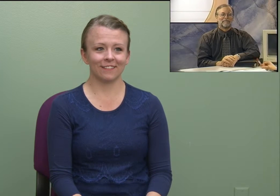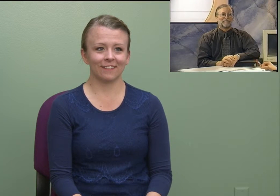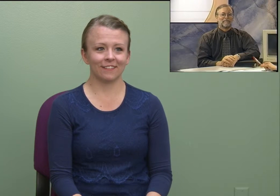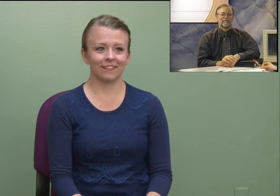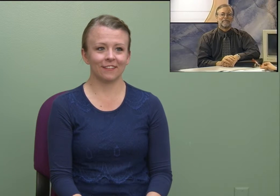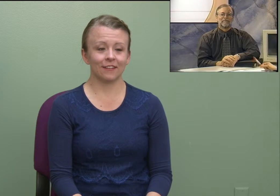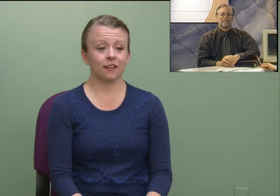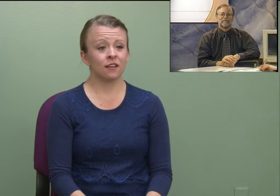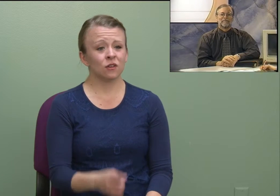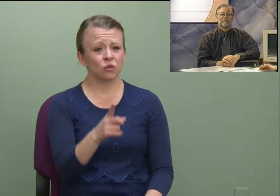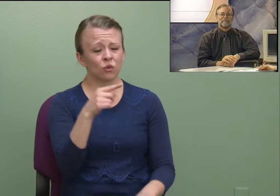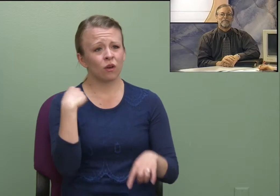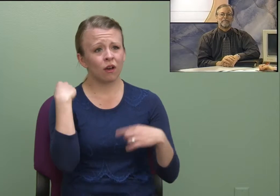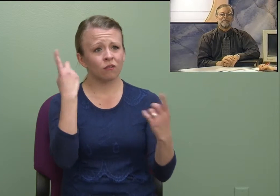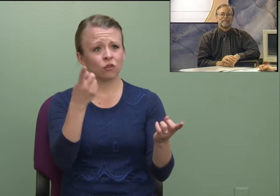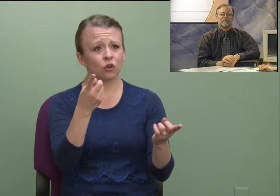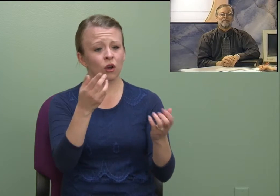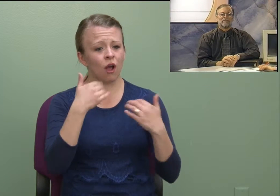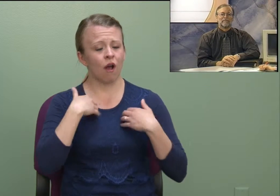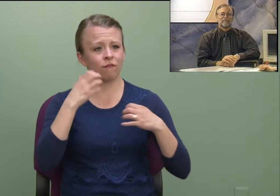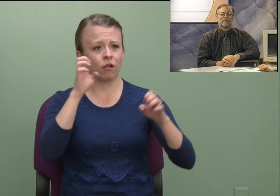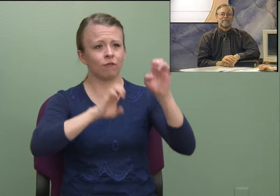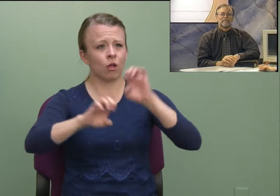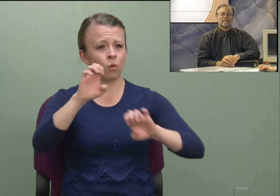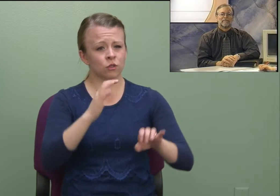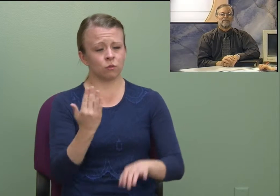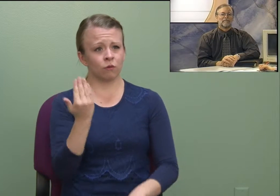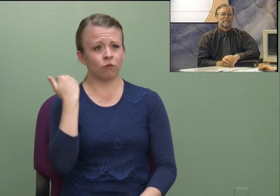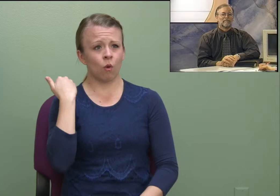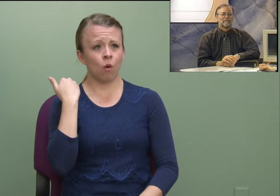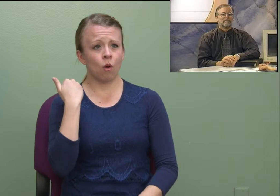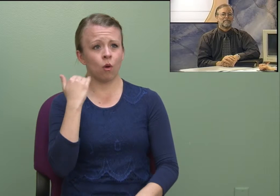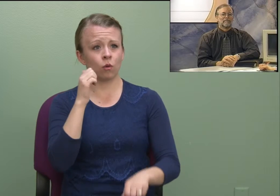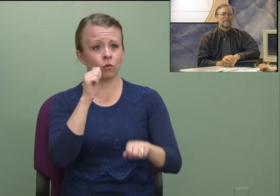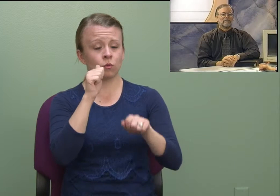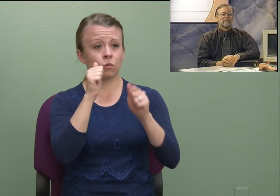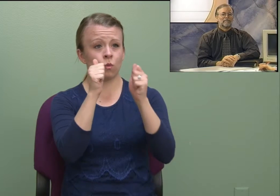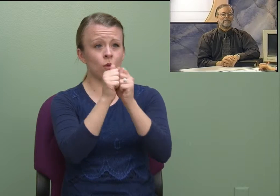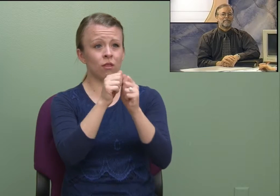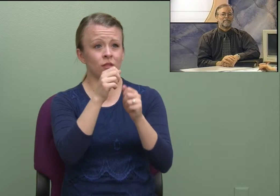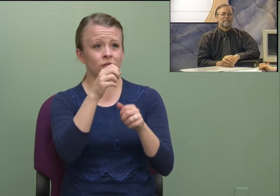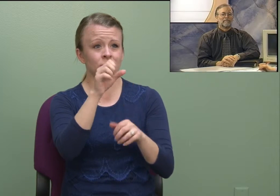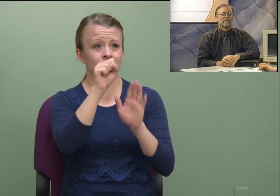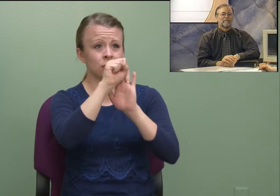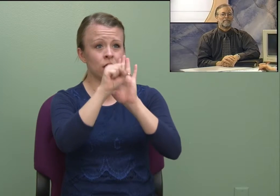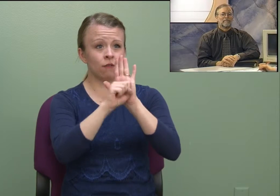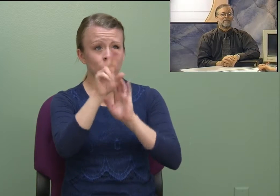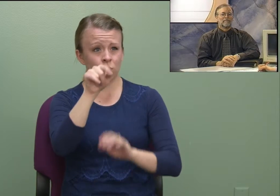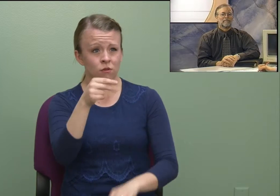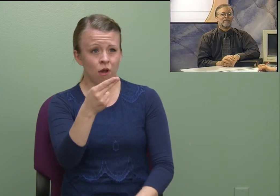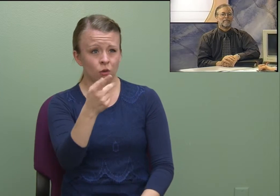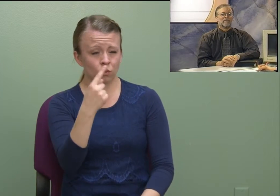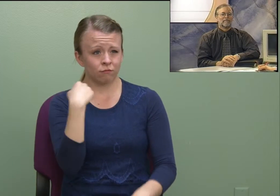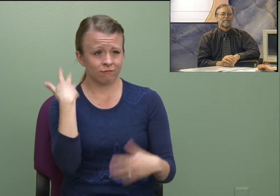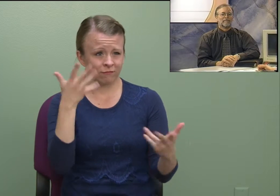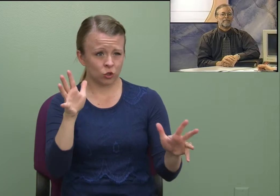Okay, have you ever gone through one of these evaluations before, working under the state of Utah?